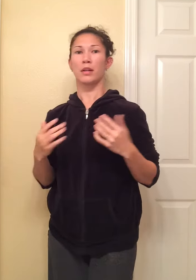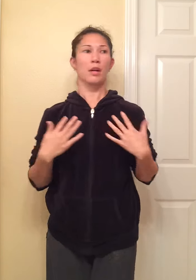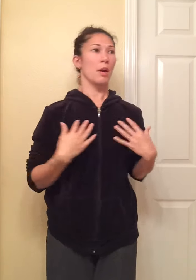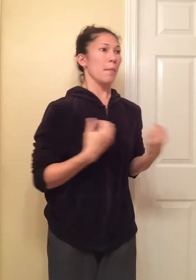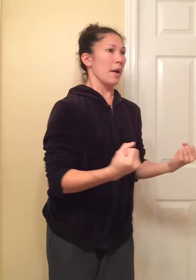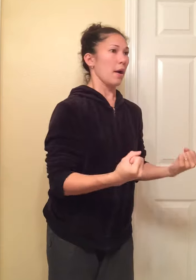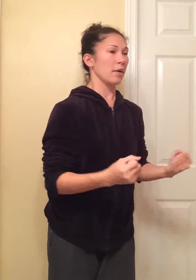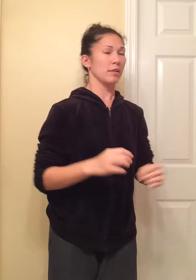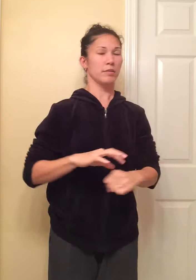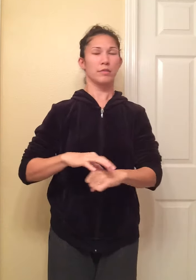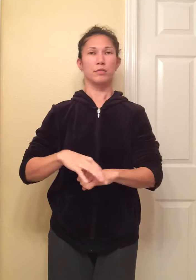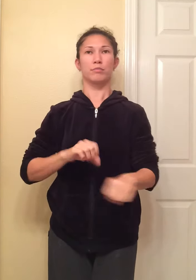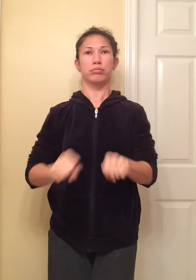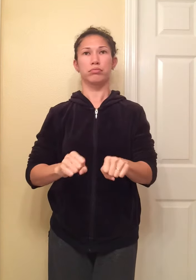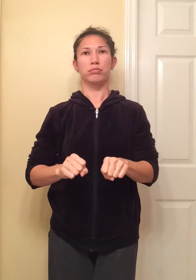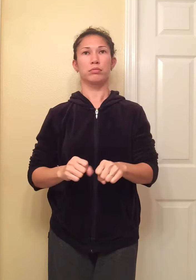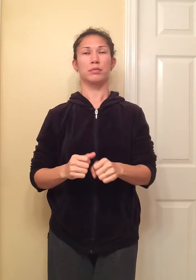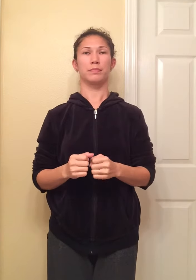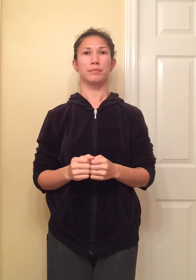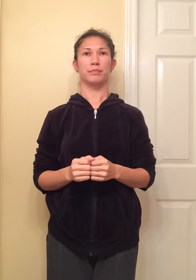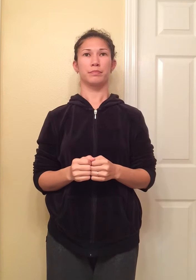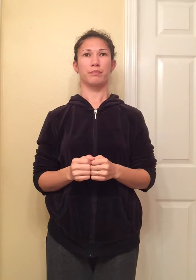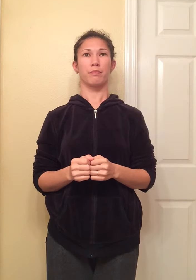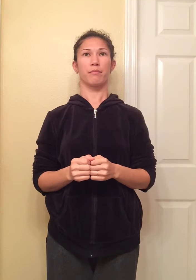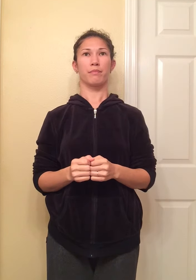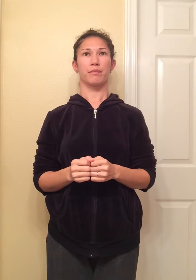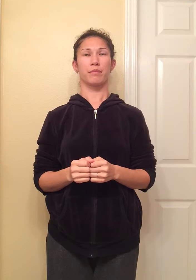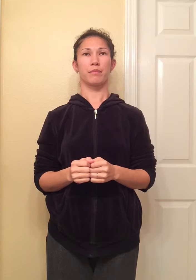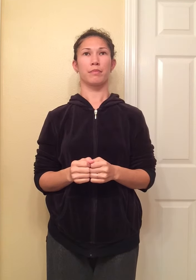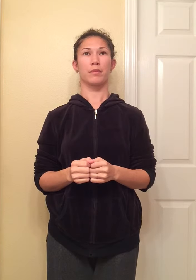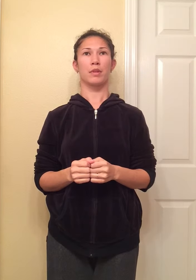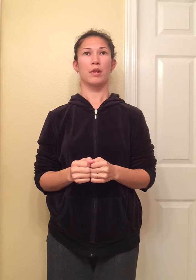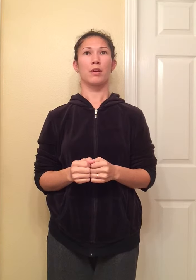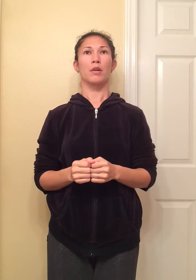A Richter number of more than 5 means a serious quake.